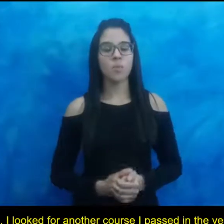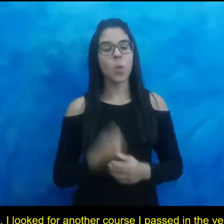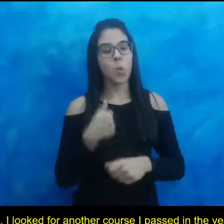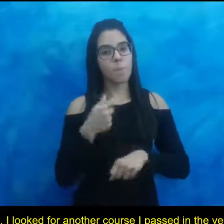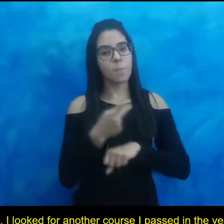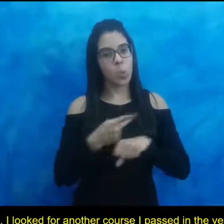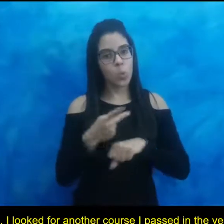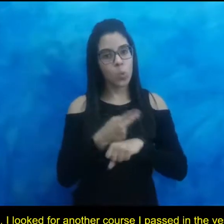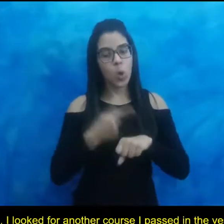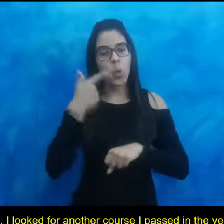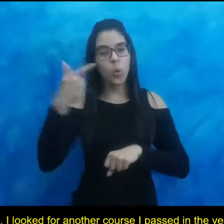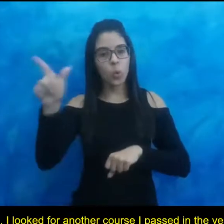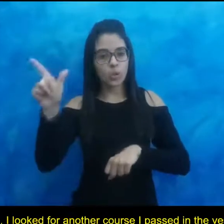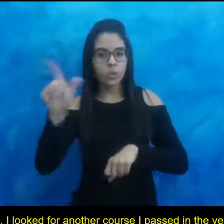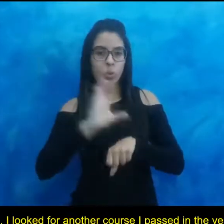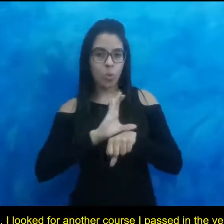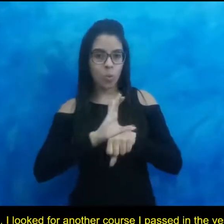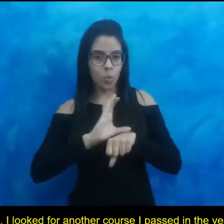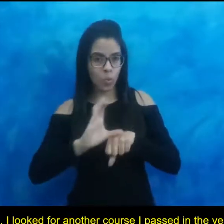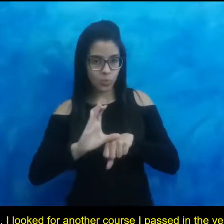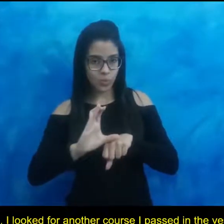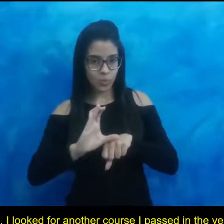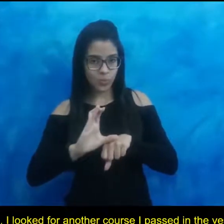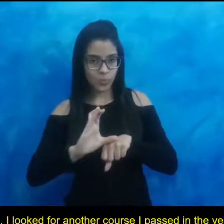in Portuguese Libras.